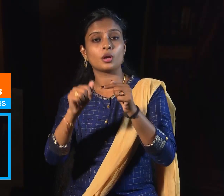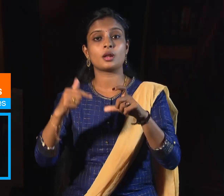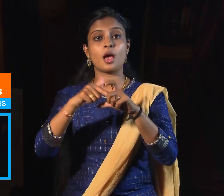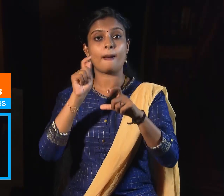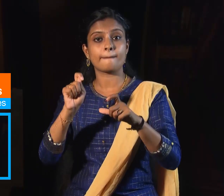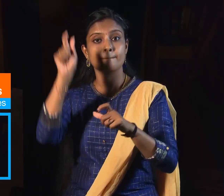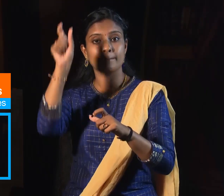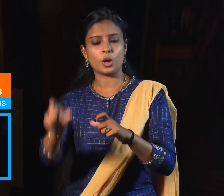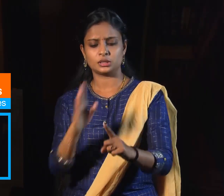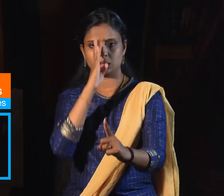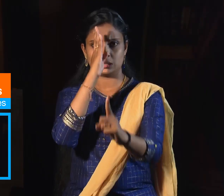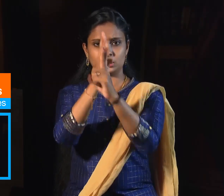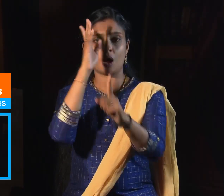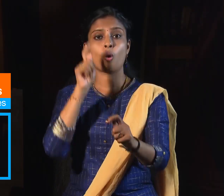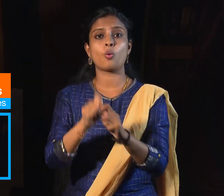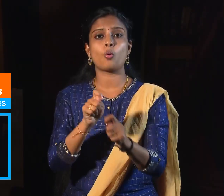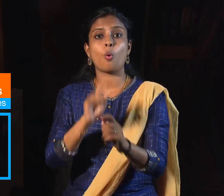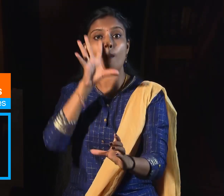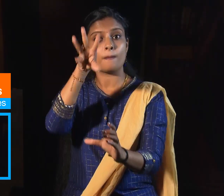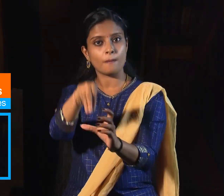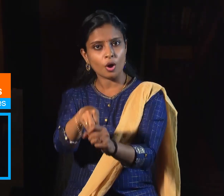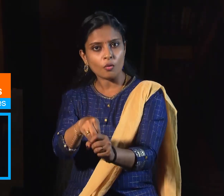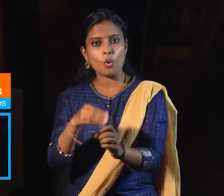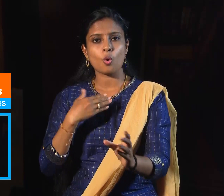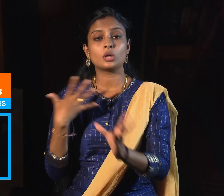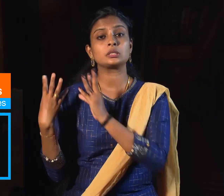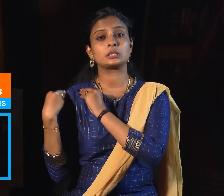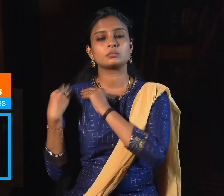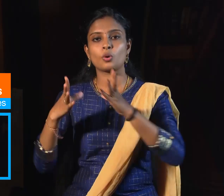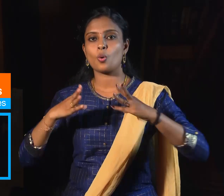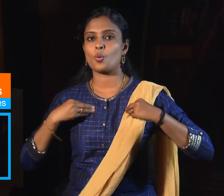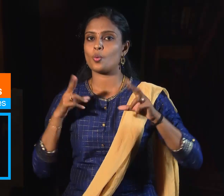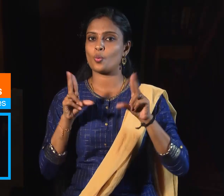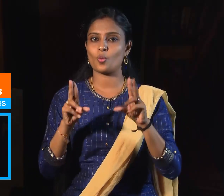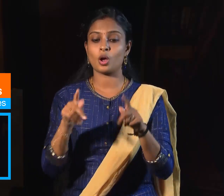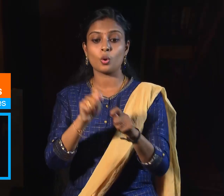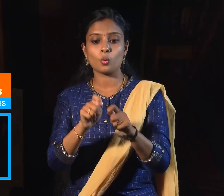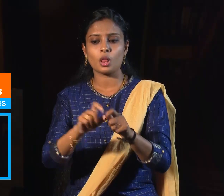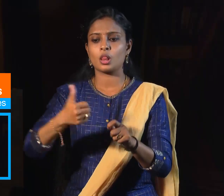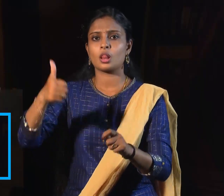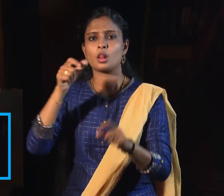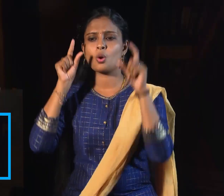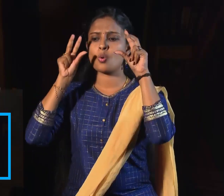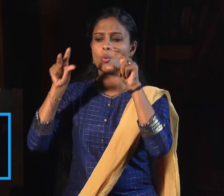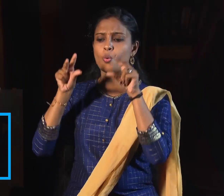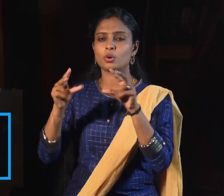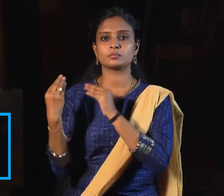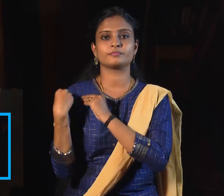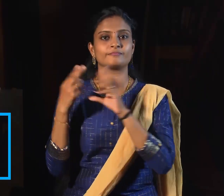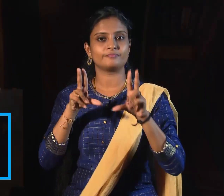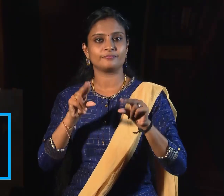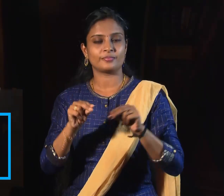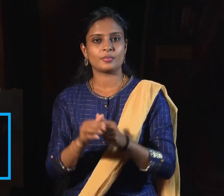directly on a job or task and have no responsibility for overseeing the work of others.